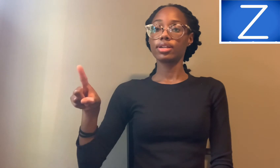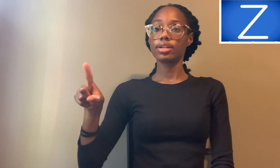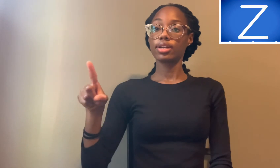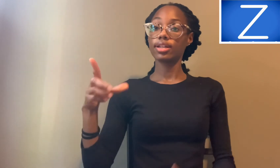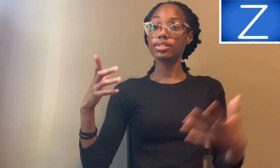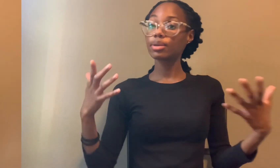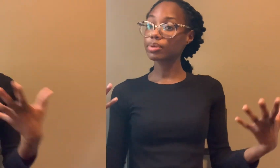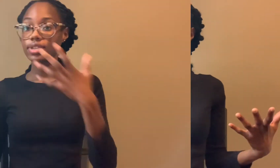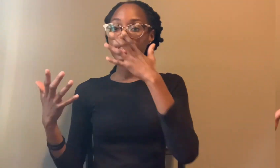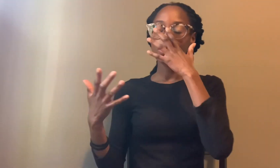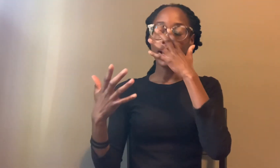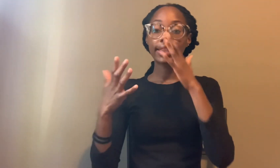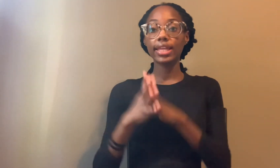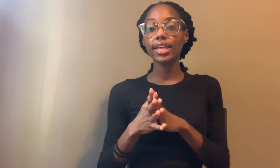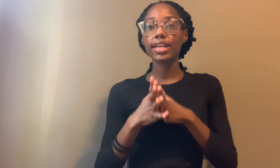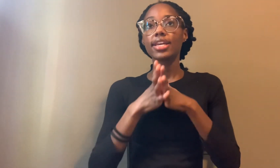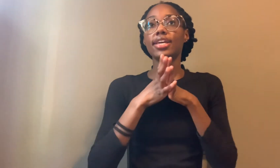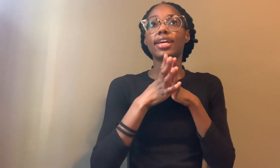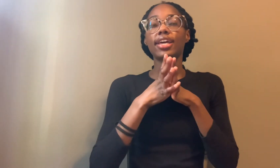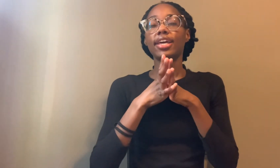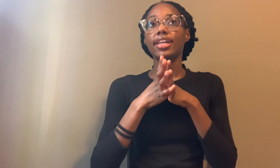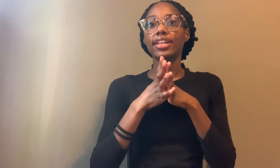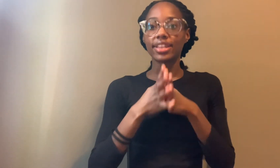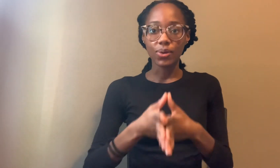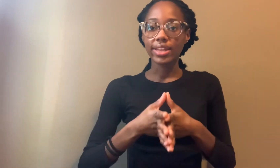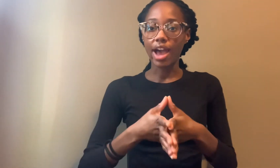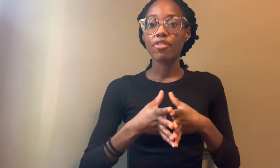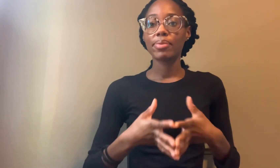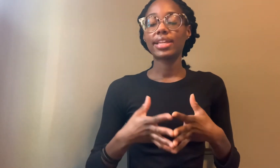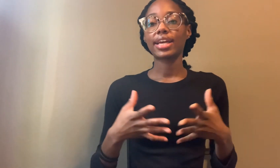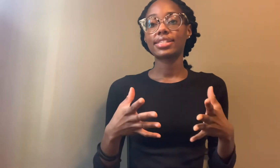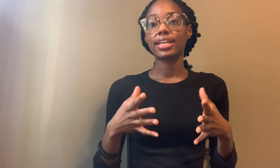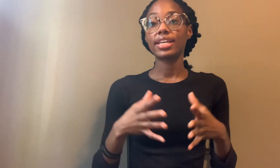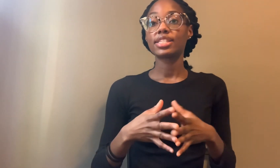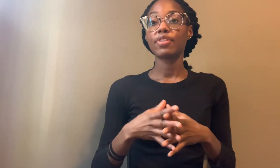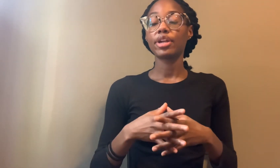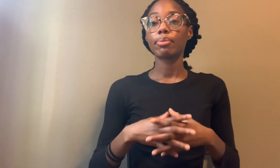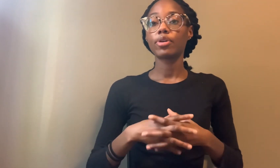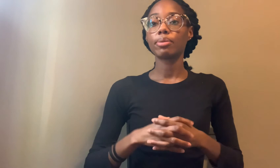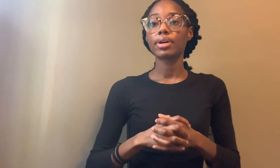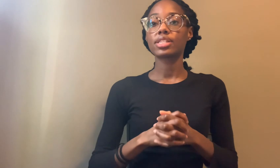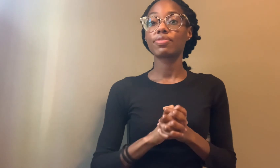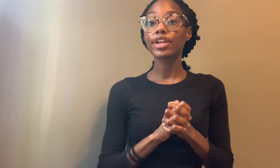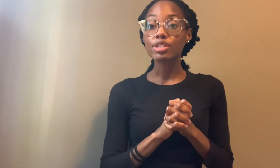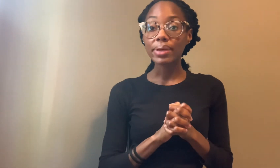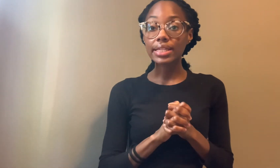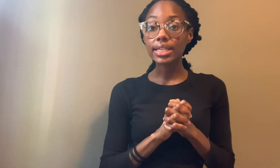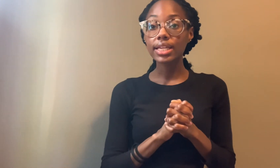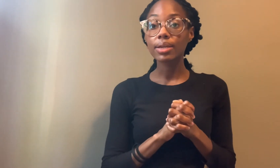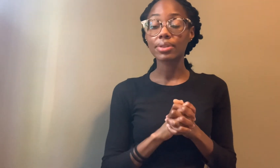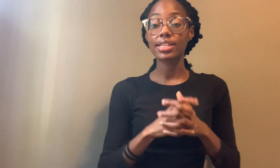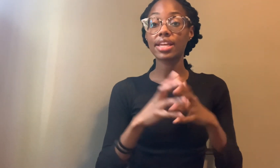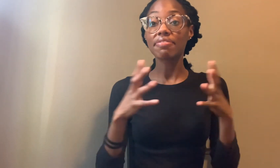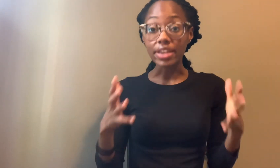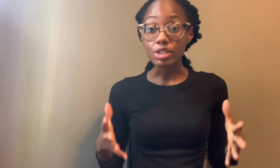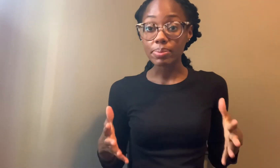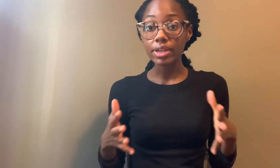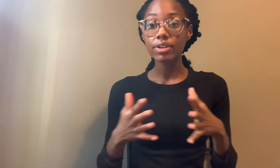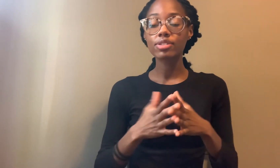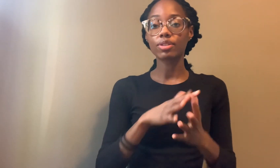And it's simple. So I think knowing the alphabet, like I said, is very important, because finger spelling, when they say finger spell, so this is a